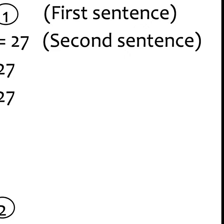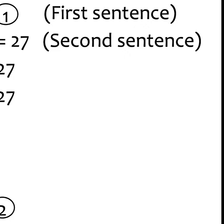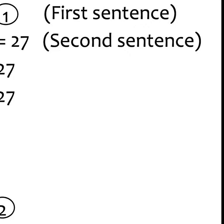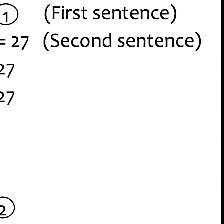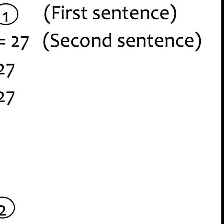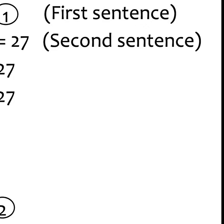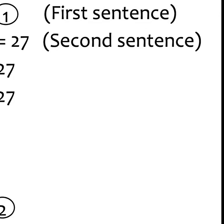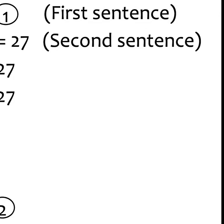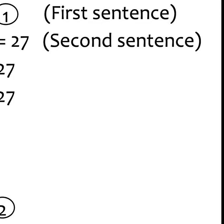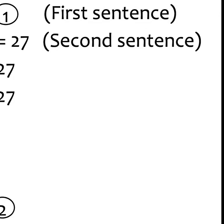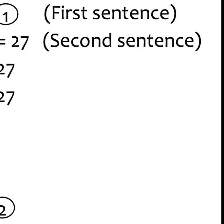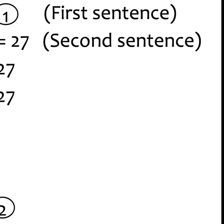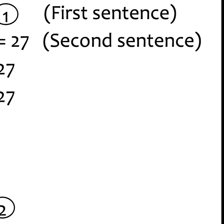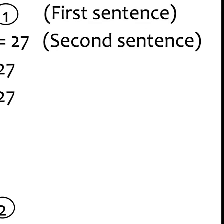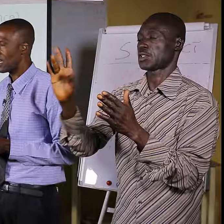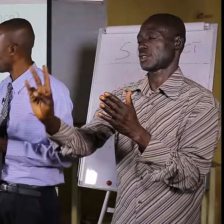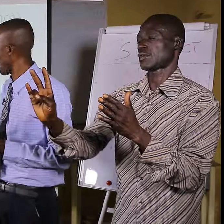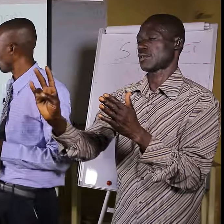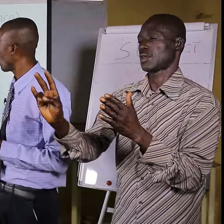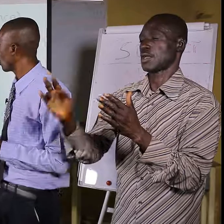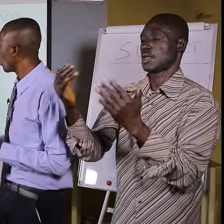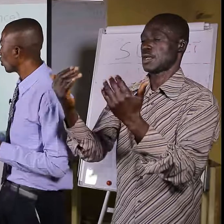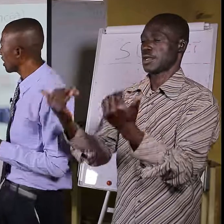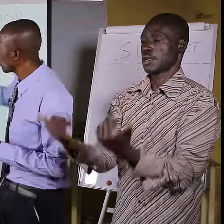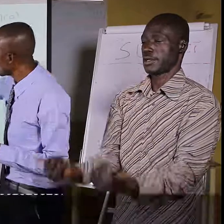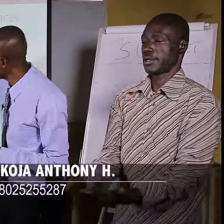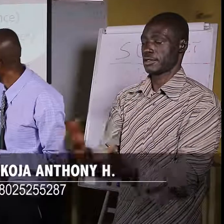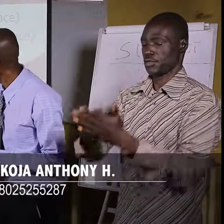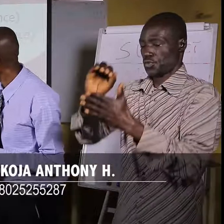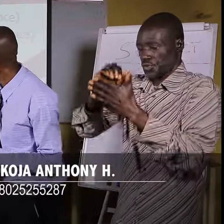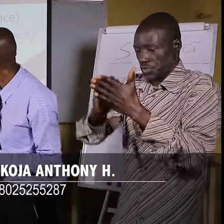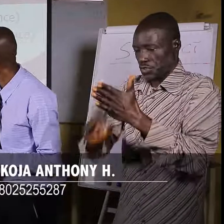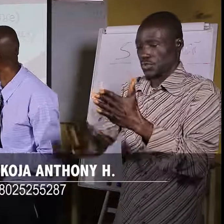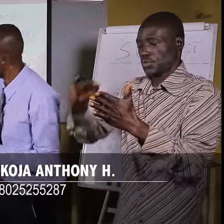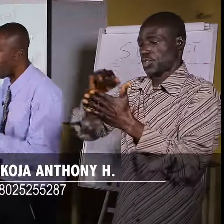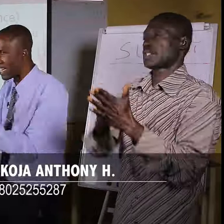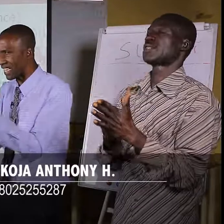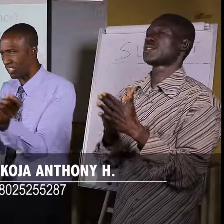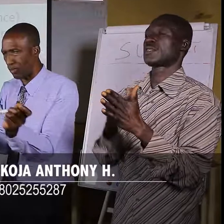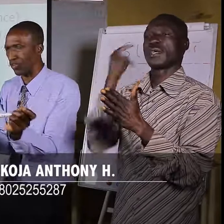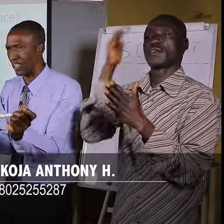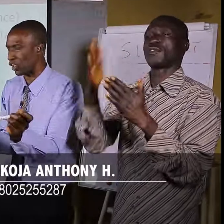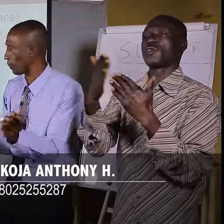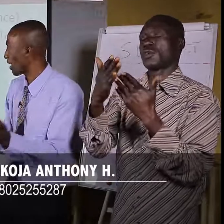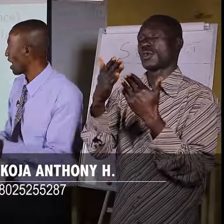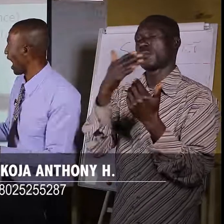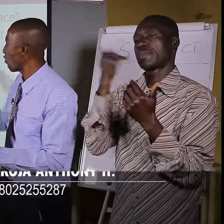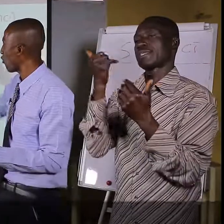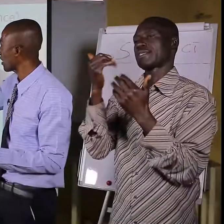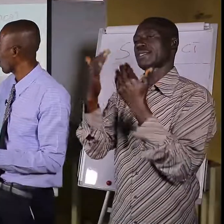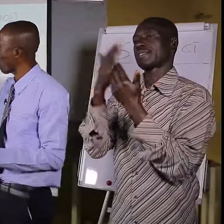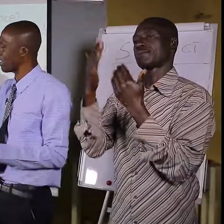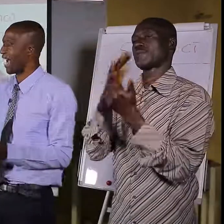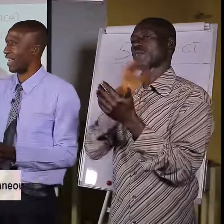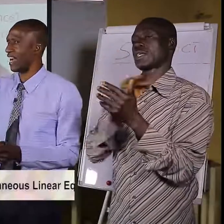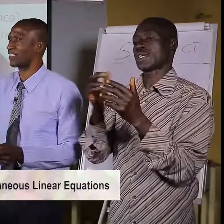minus 9y equals to 27. Now, to reduce that equation for better simplification, I